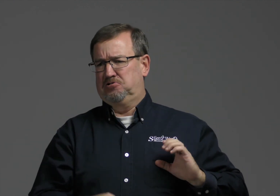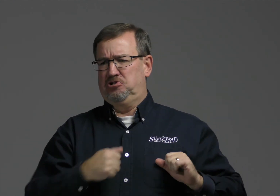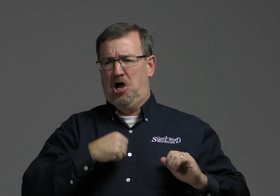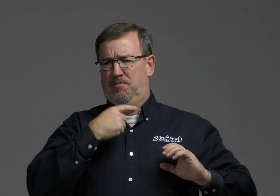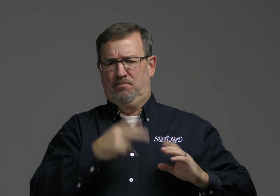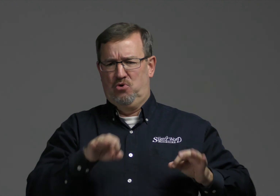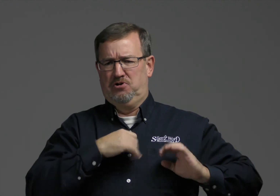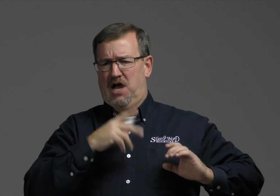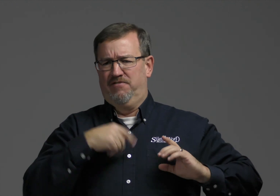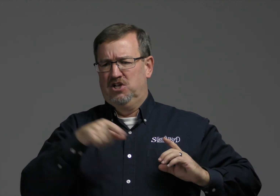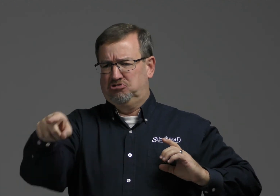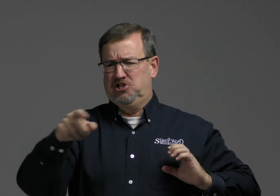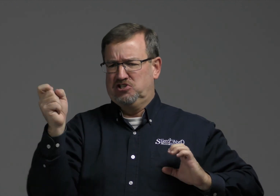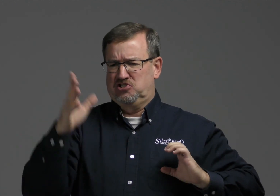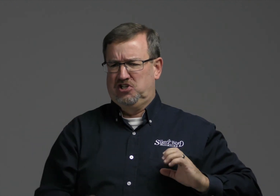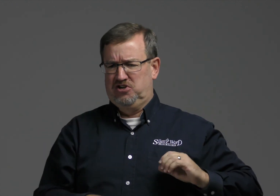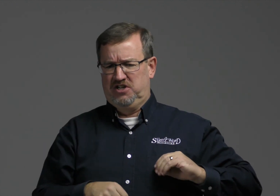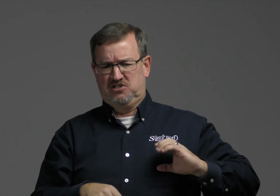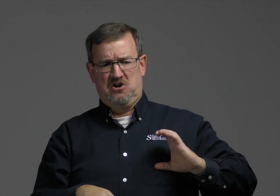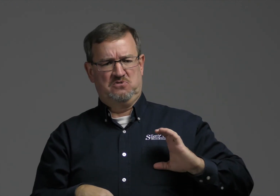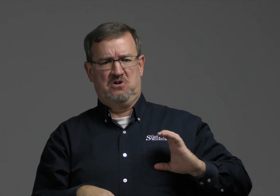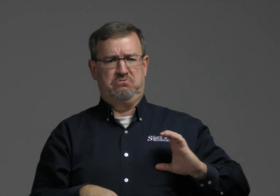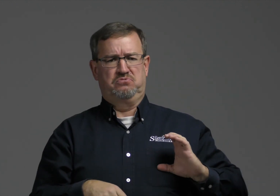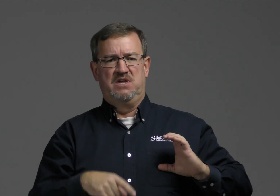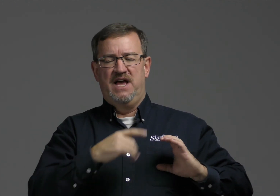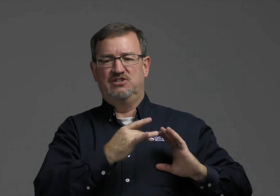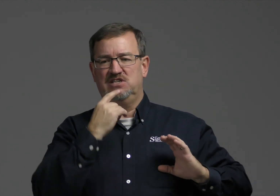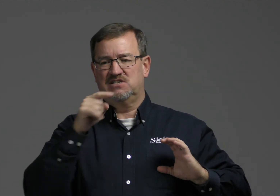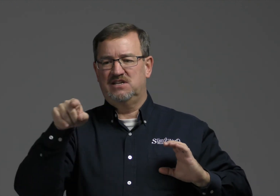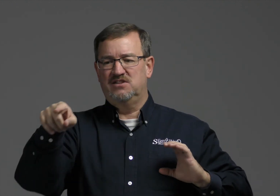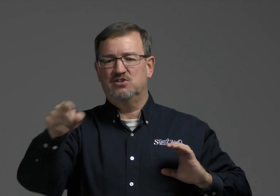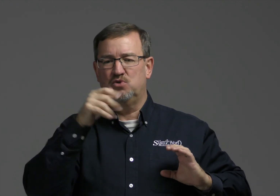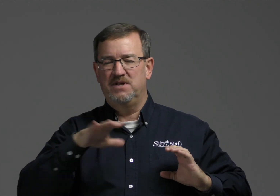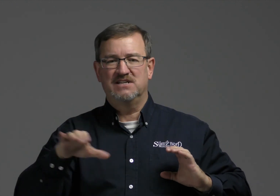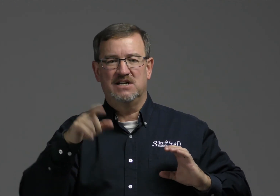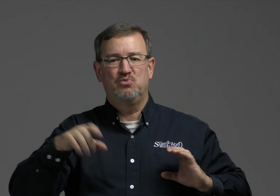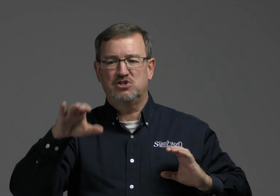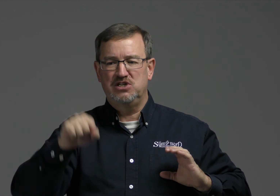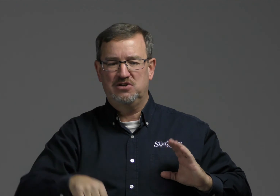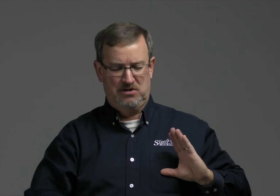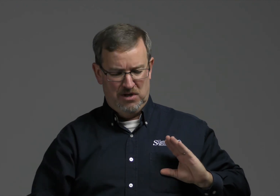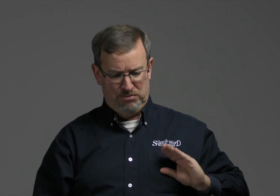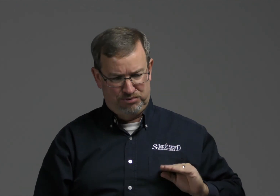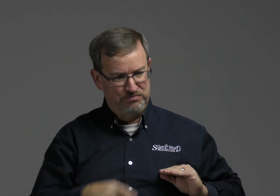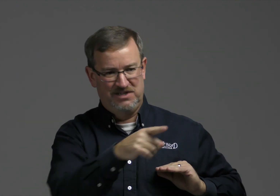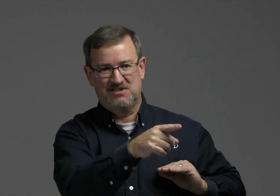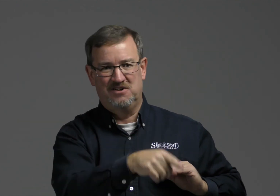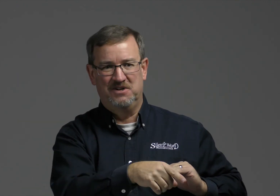Pharisee. I'm important. She is a sinner." And his heart was all. And Jesus said, "This woman has done what she could." His heart went